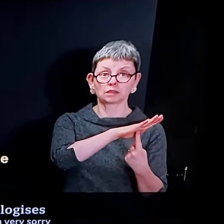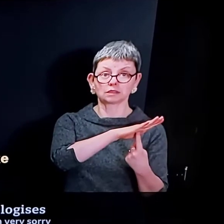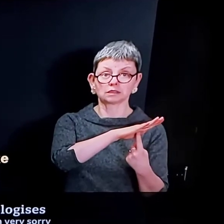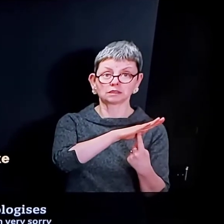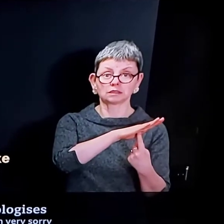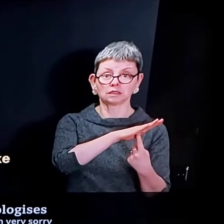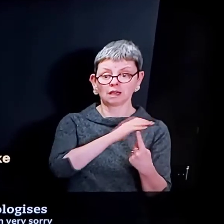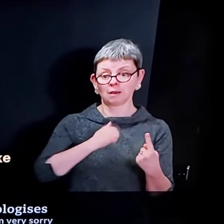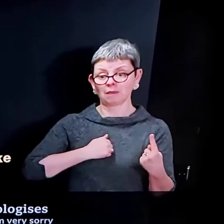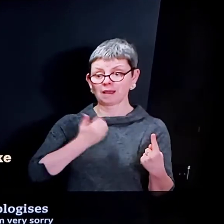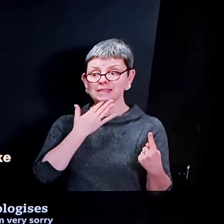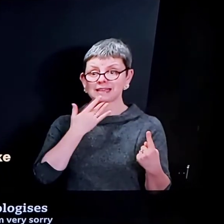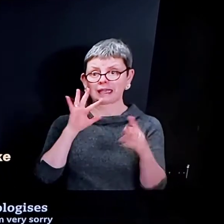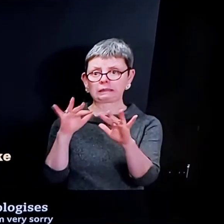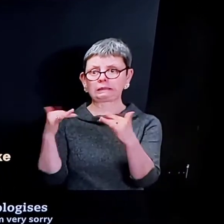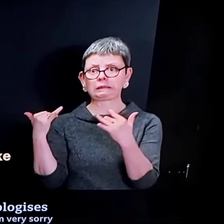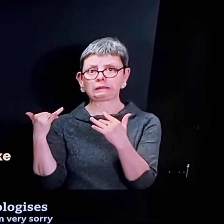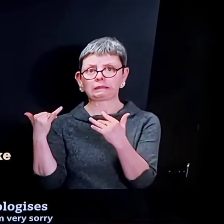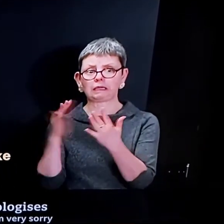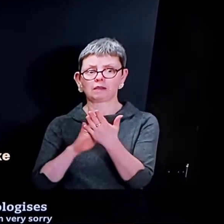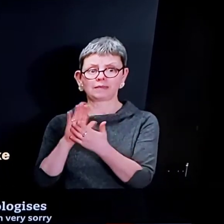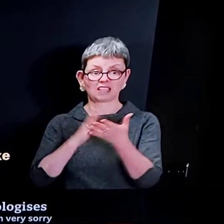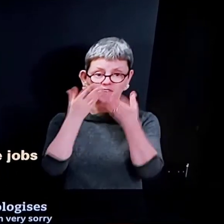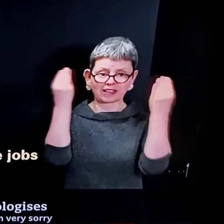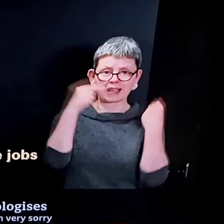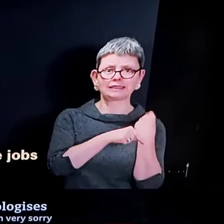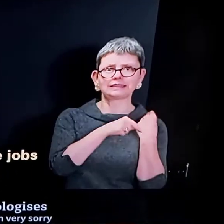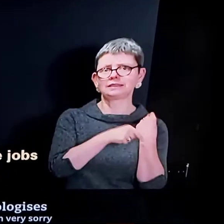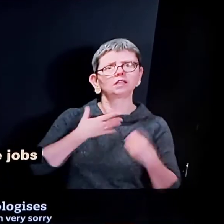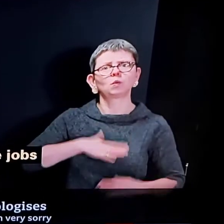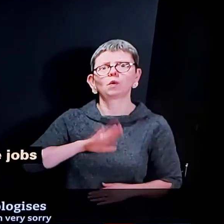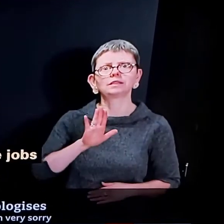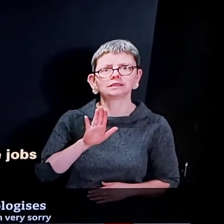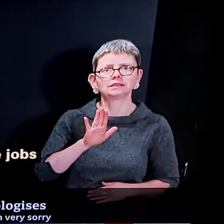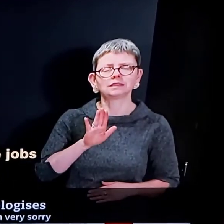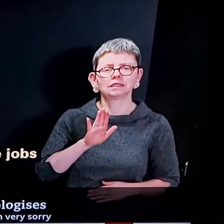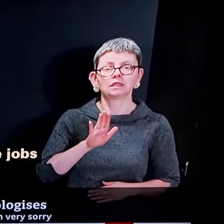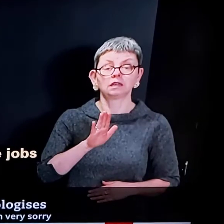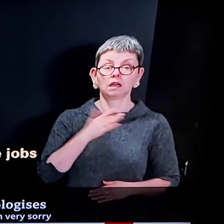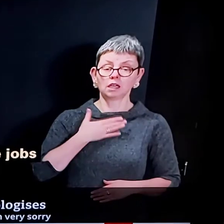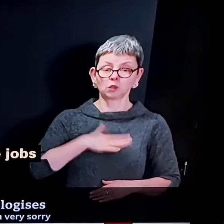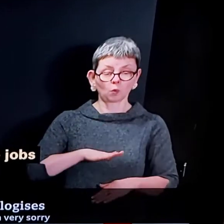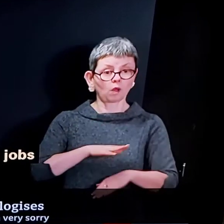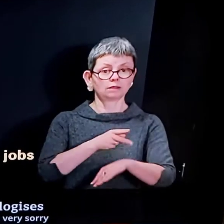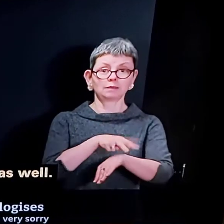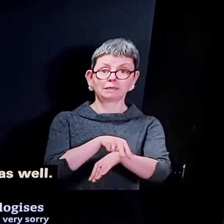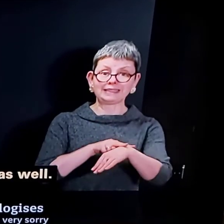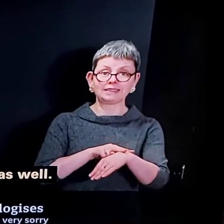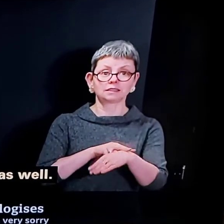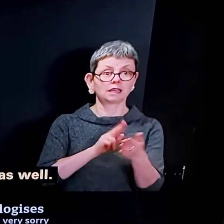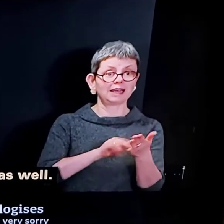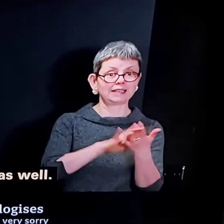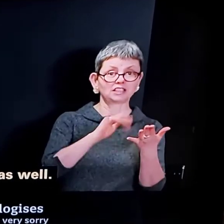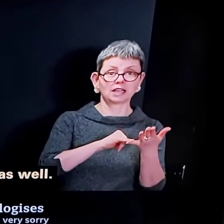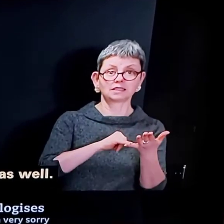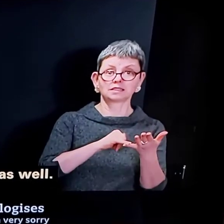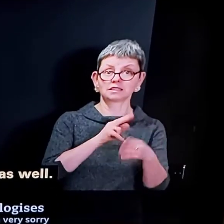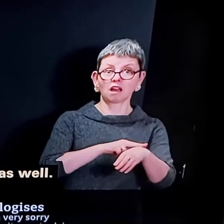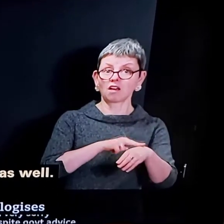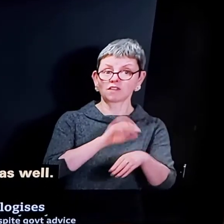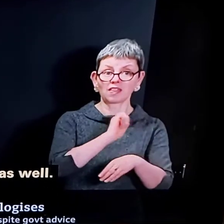distract from that. I don't want to make the jobs of the police or my NHS colleagues any harder, and I apologise to them